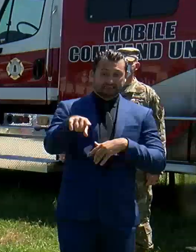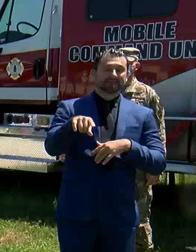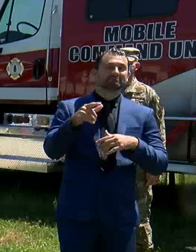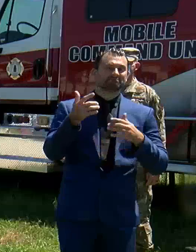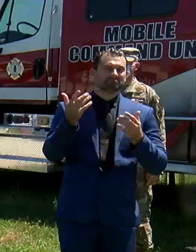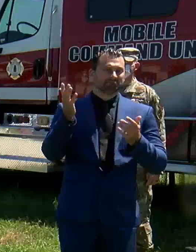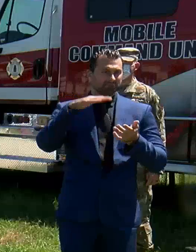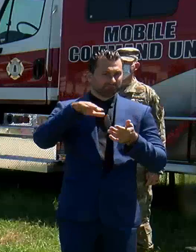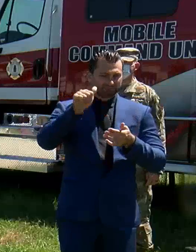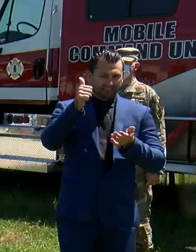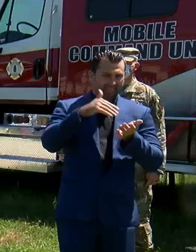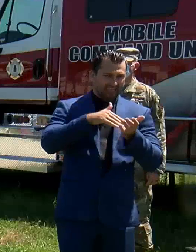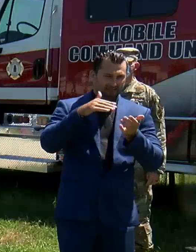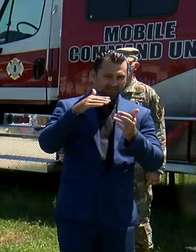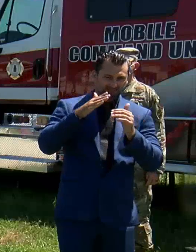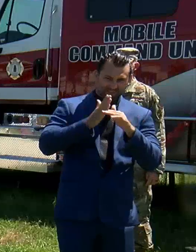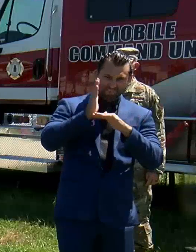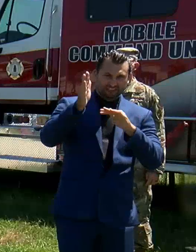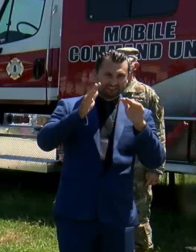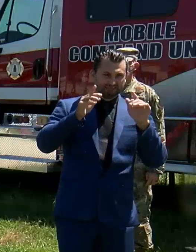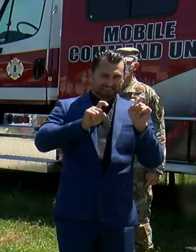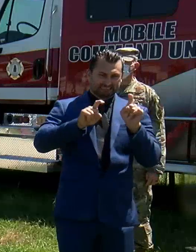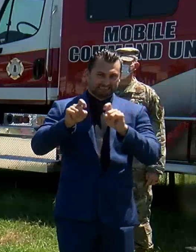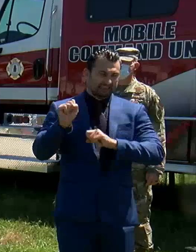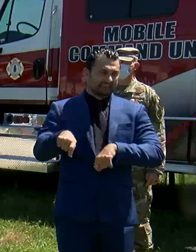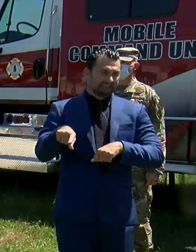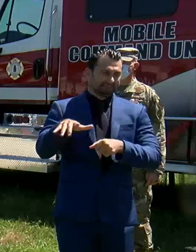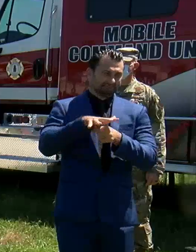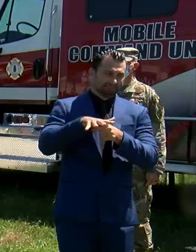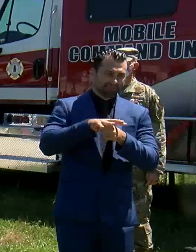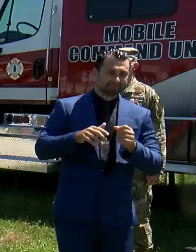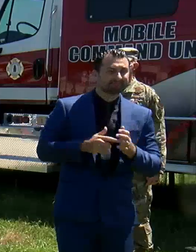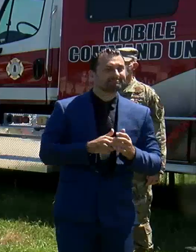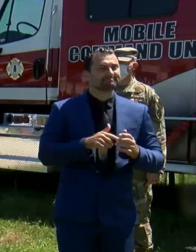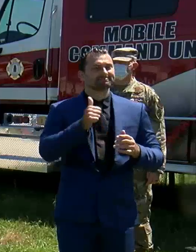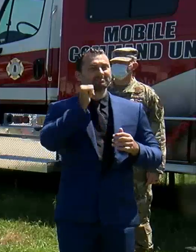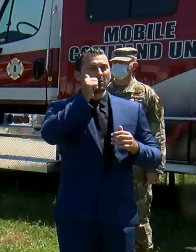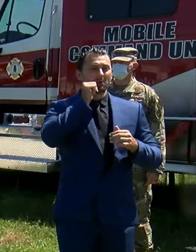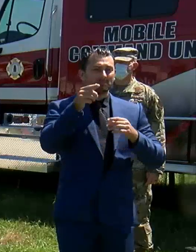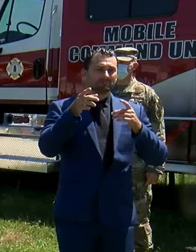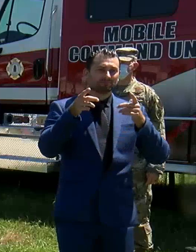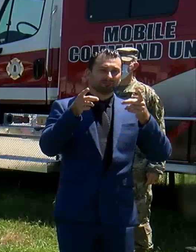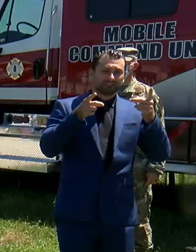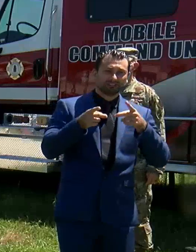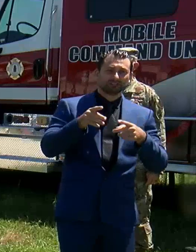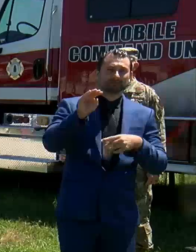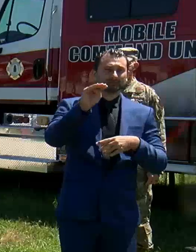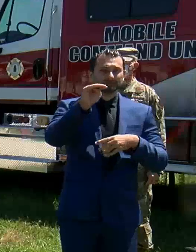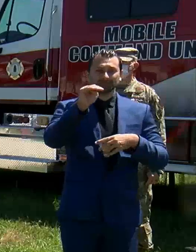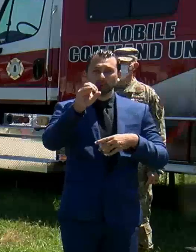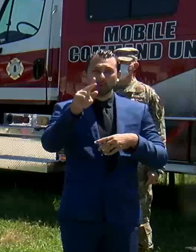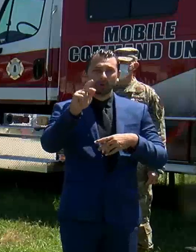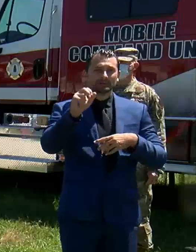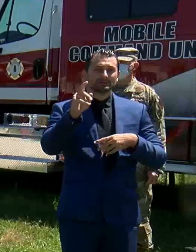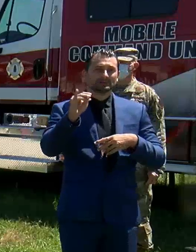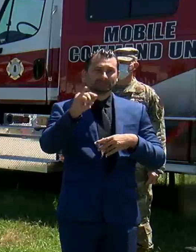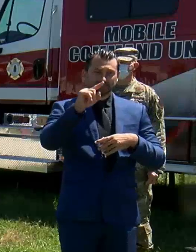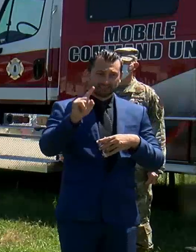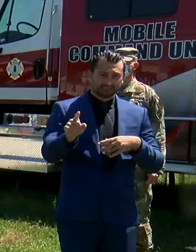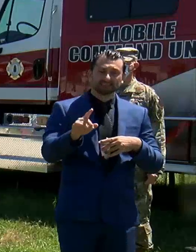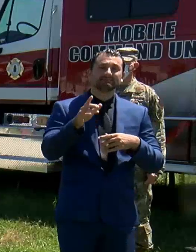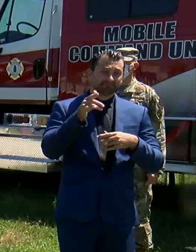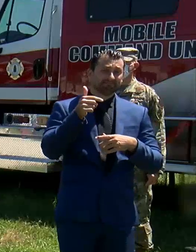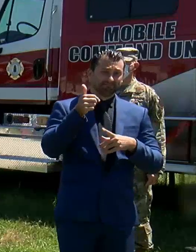Director Moskowitz and I are going to announce the first of its kind mobile testing lab, where we're going to have an